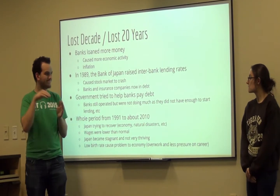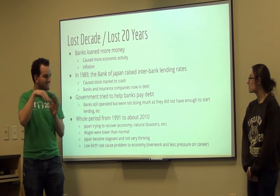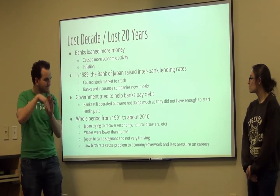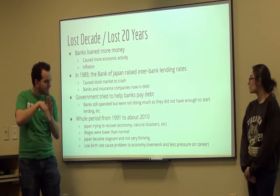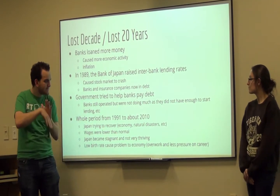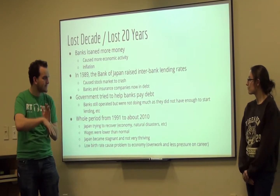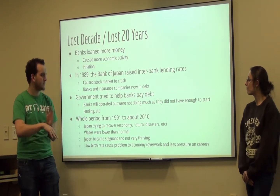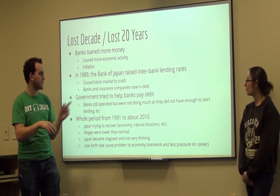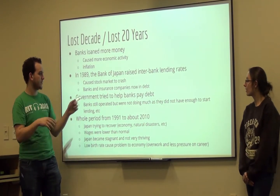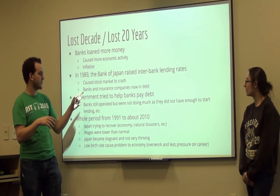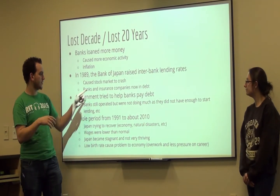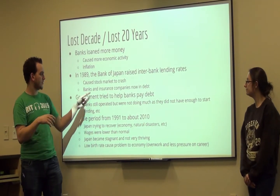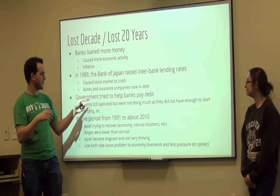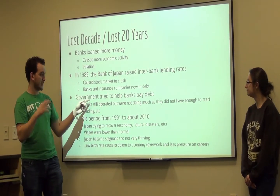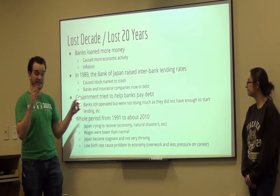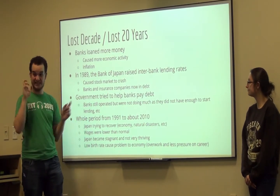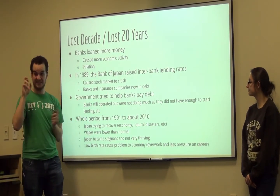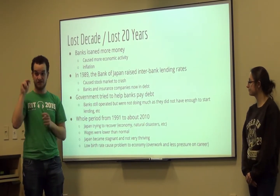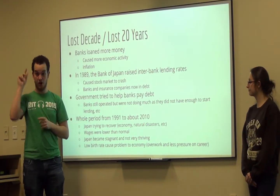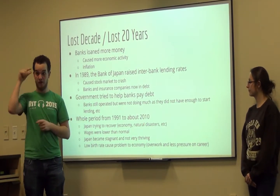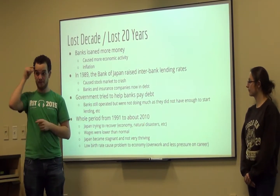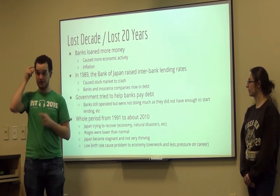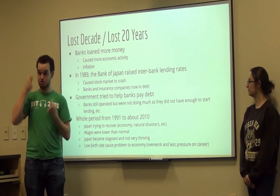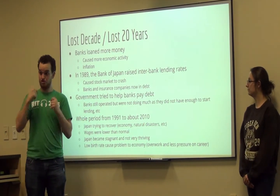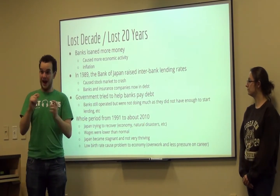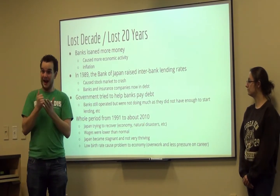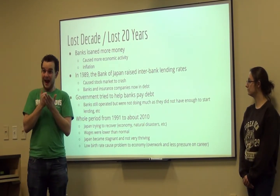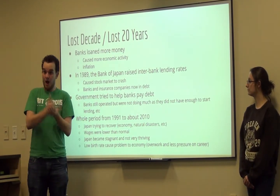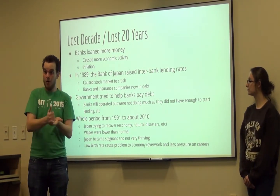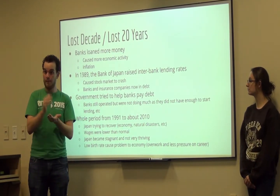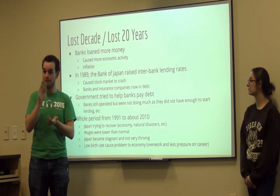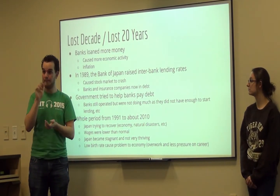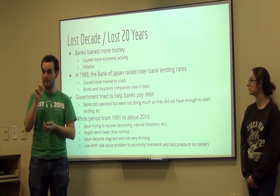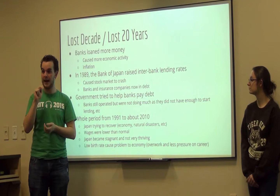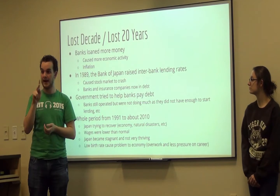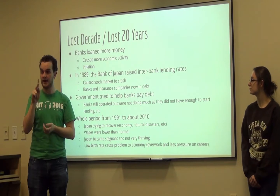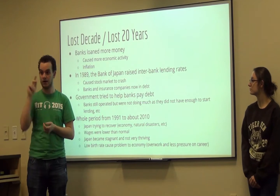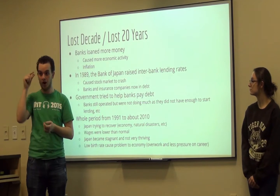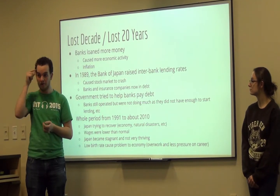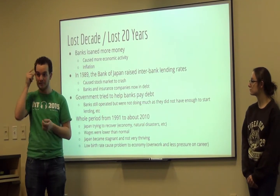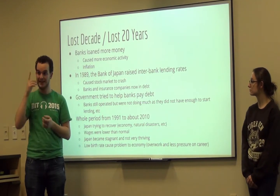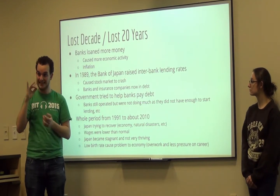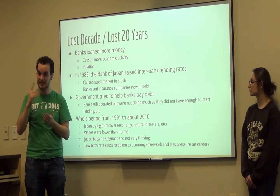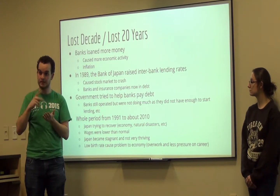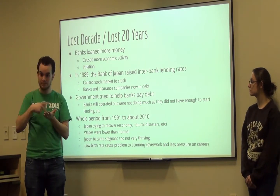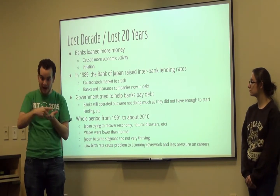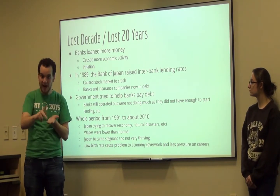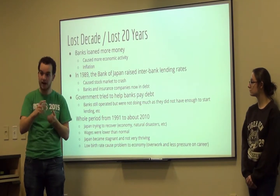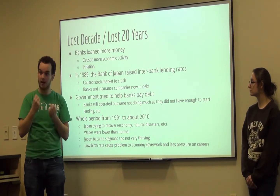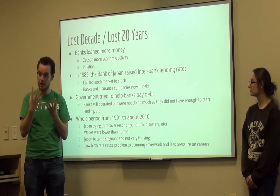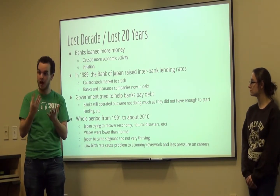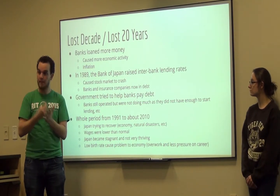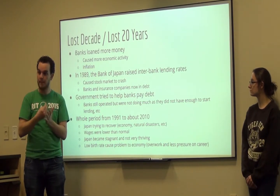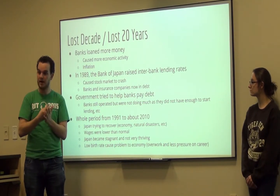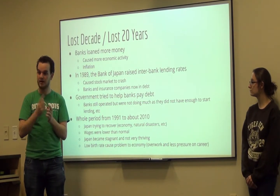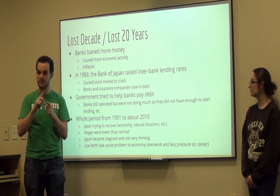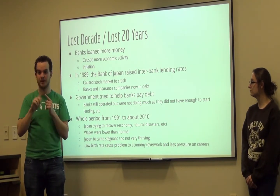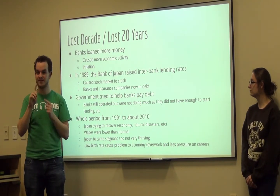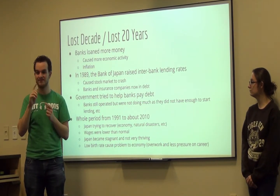be closed down, which just led to a more and more plummet of the economy at the time. And the government did paying